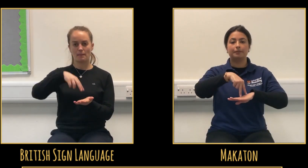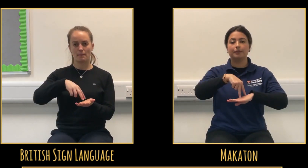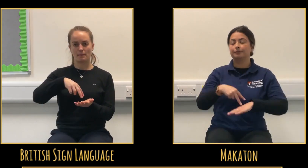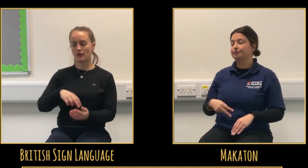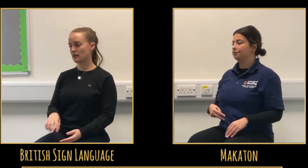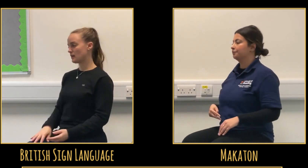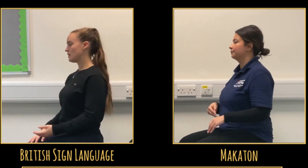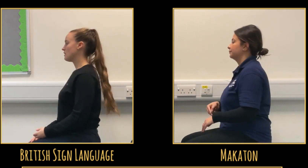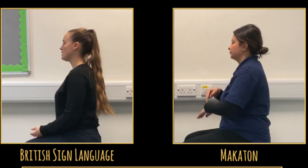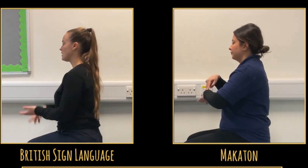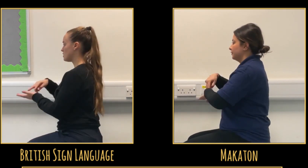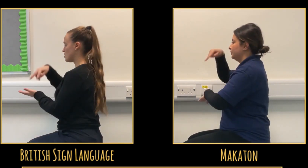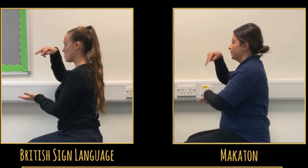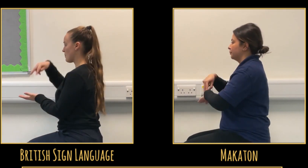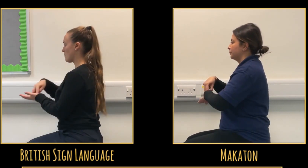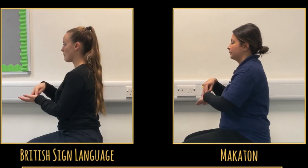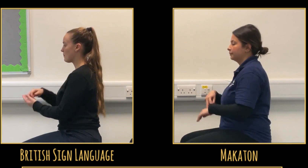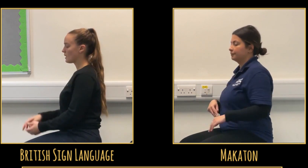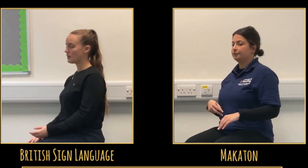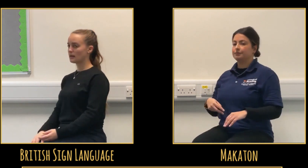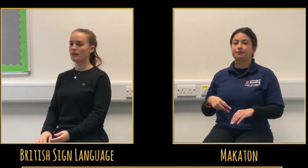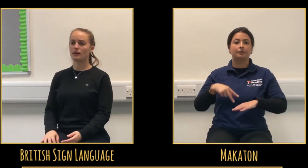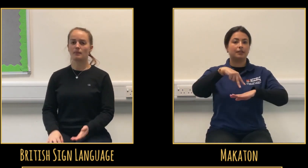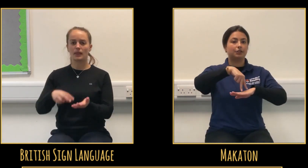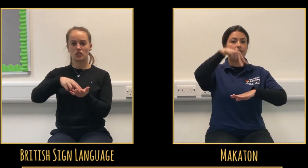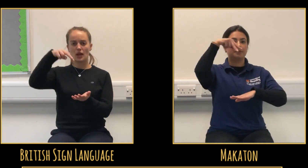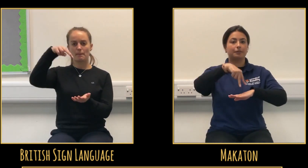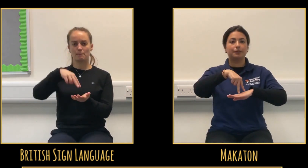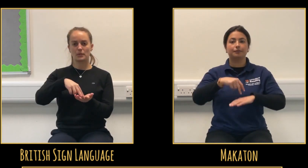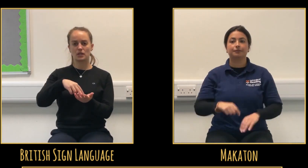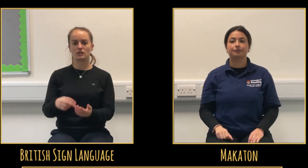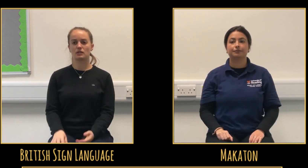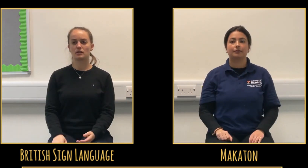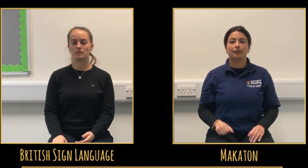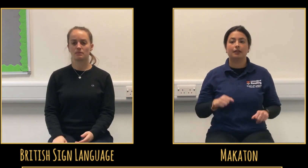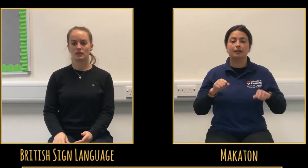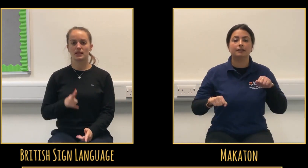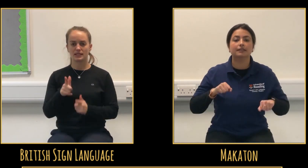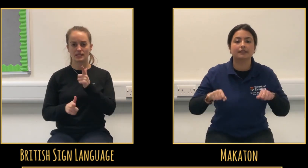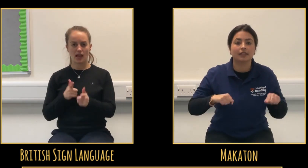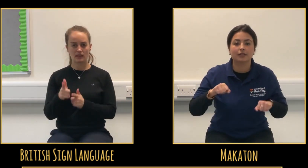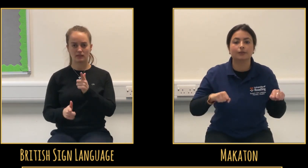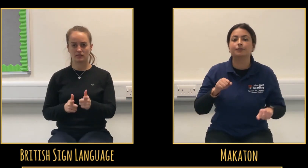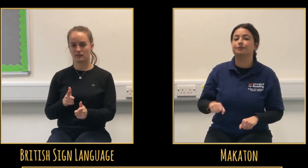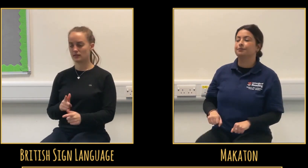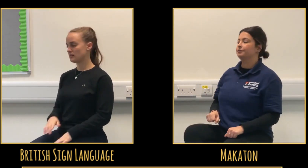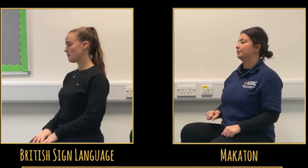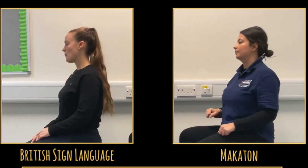jump. To jump. To jump. To cycle. To